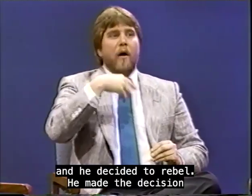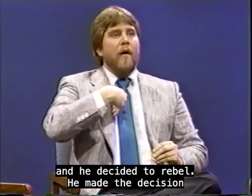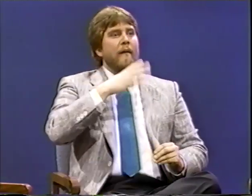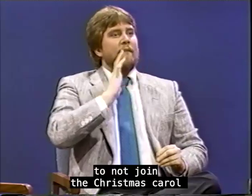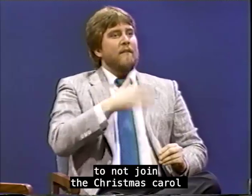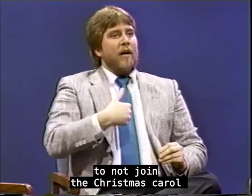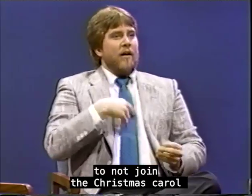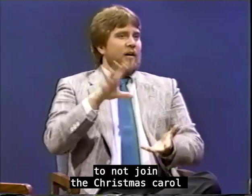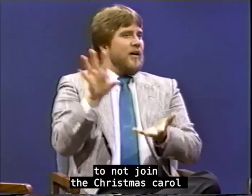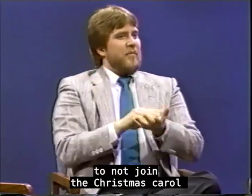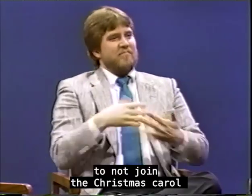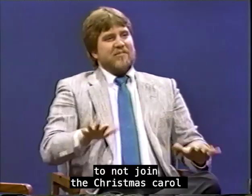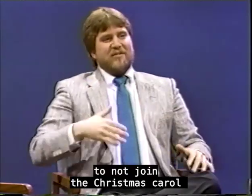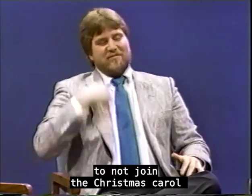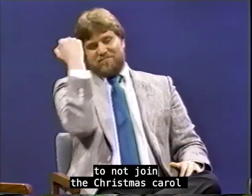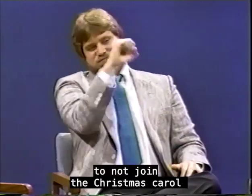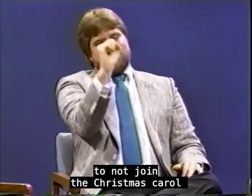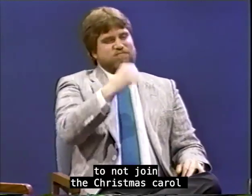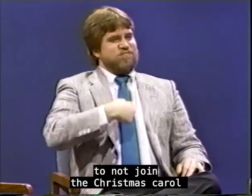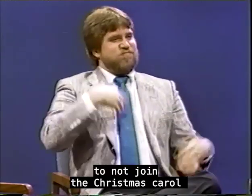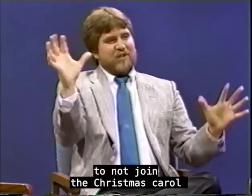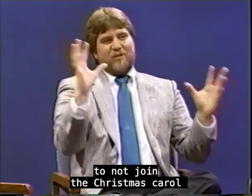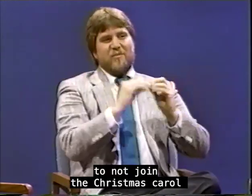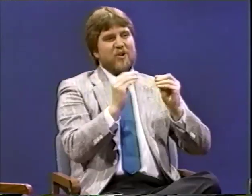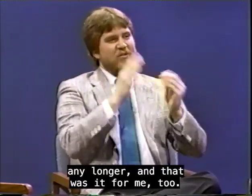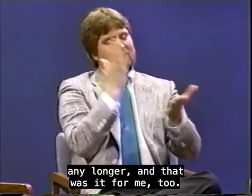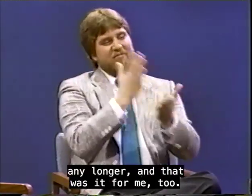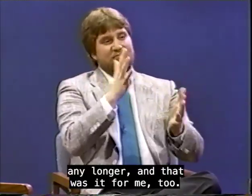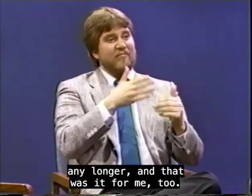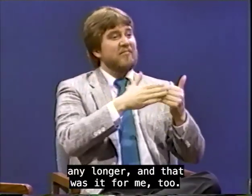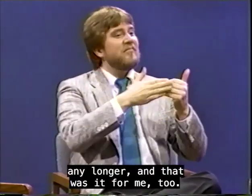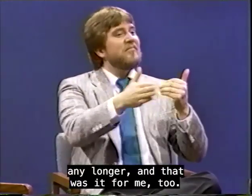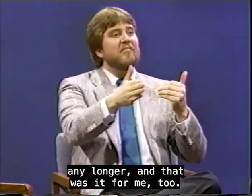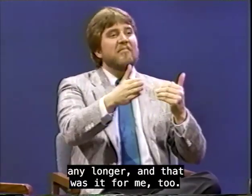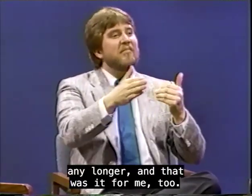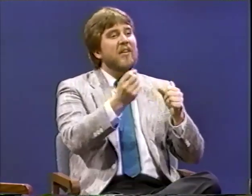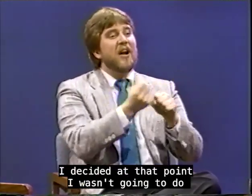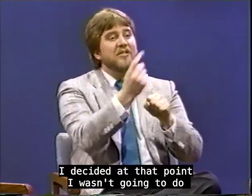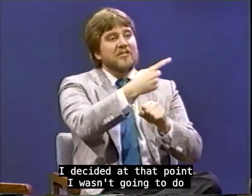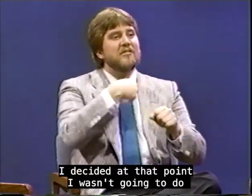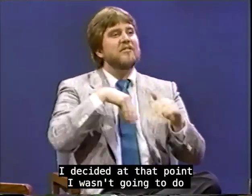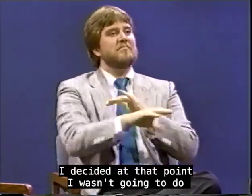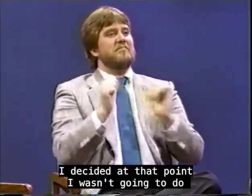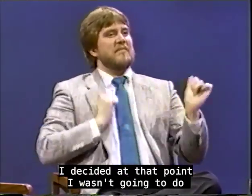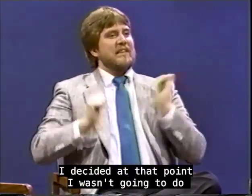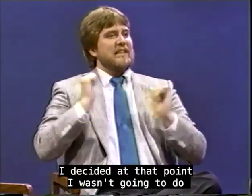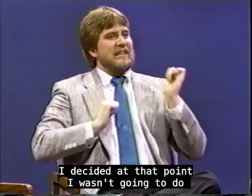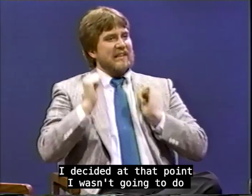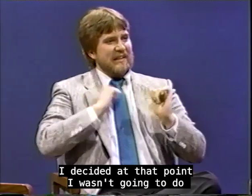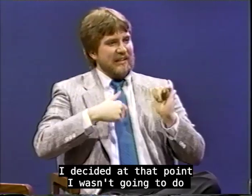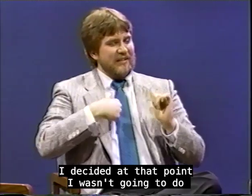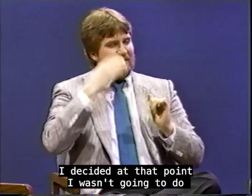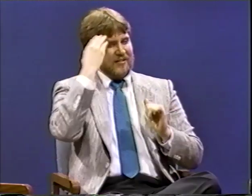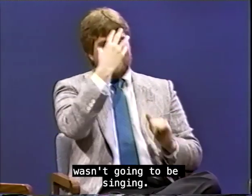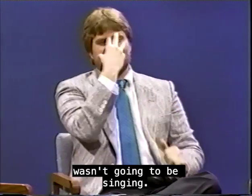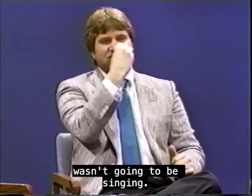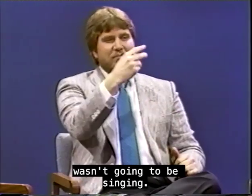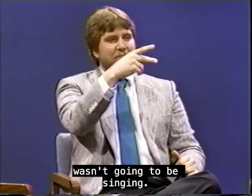decision to not join the Christmas carol singing any longer, and that was it for me, too. I decided at that point I wasn't going to do that, wasn't going to be